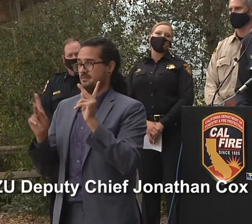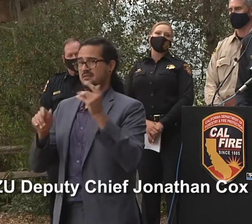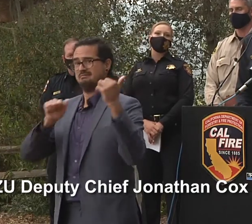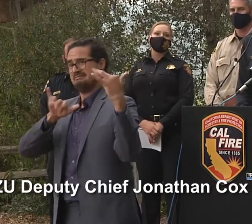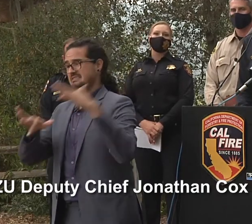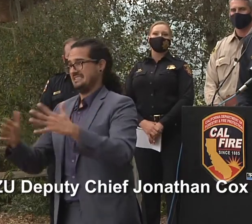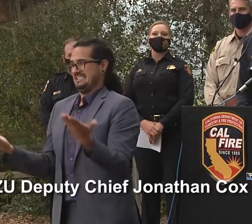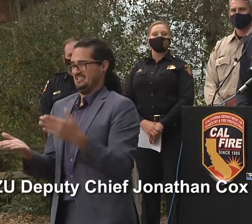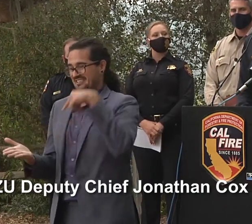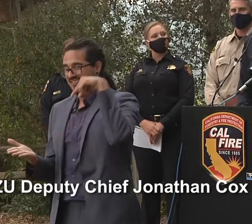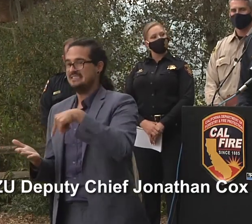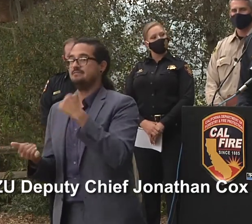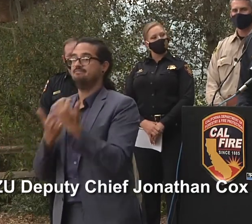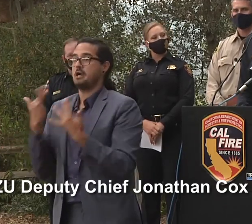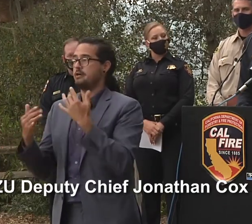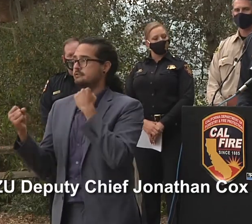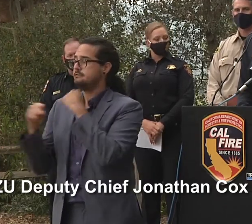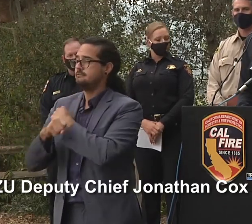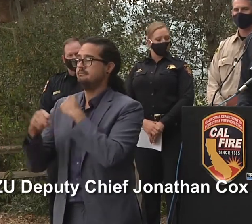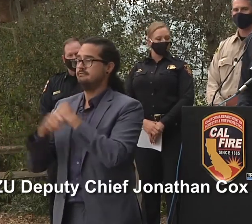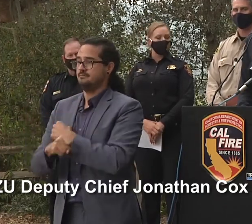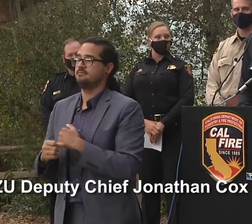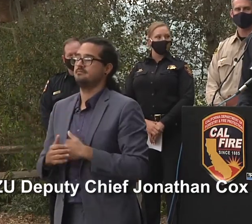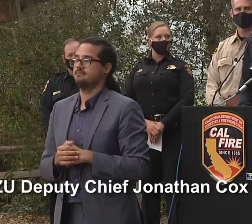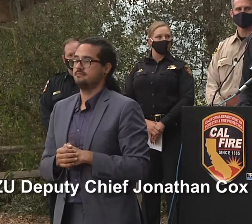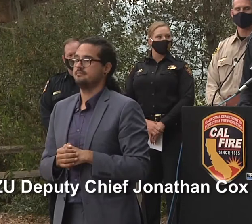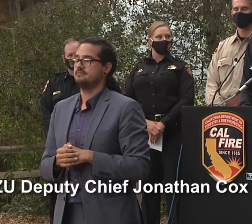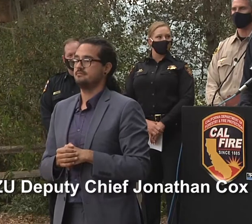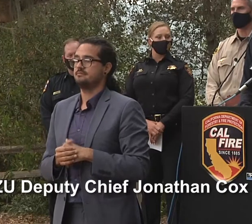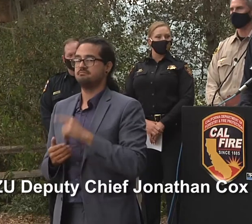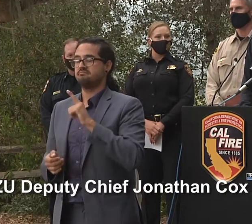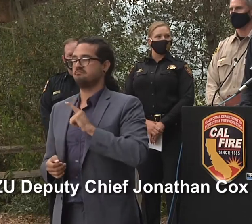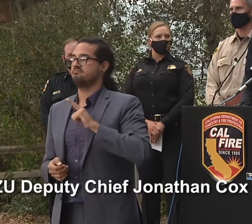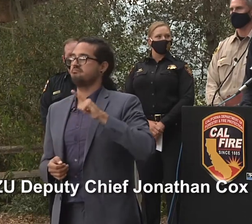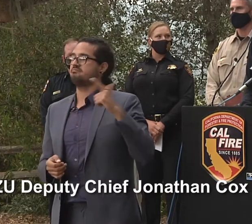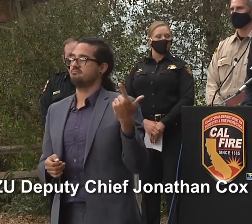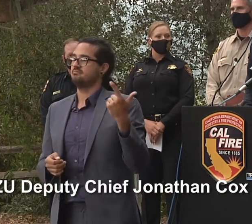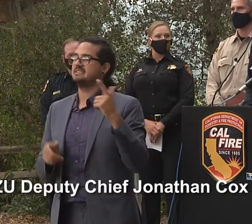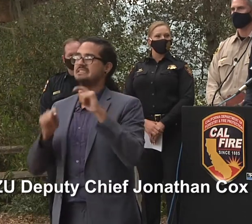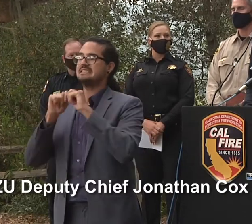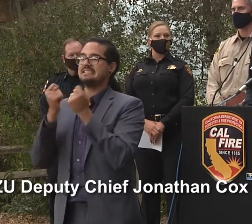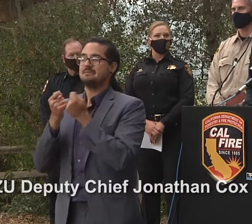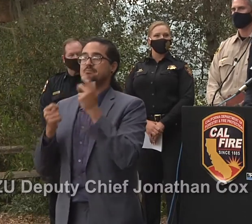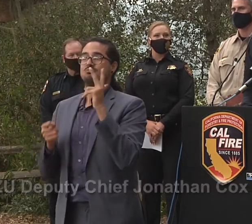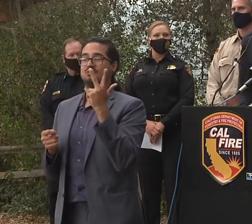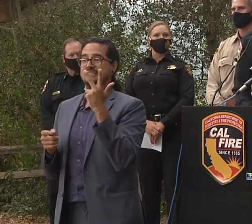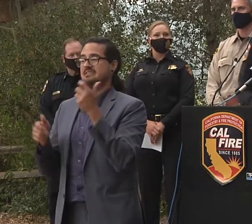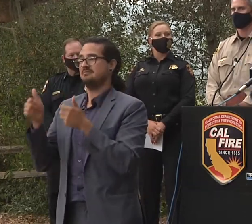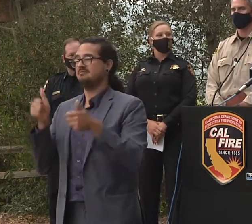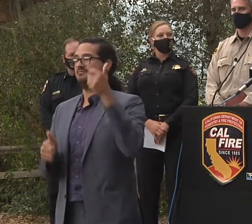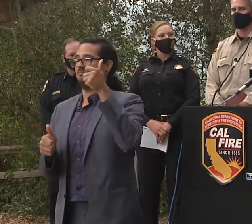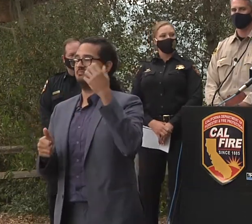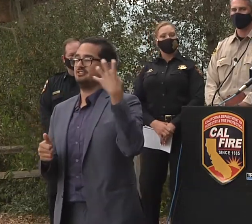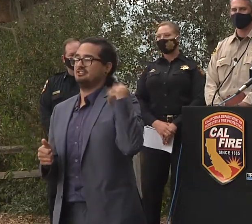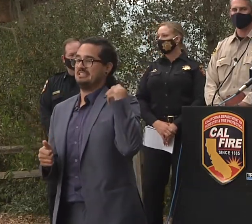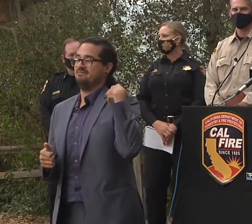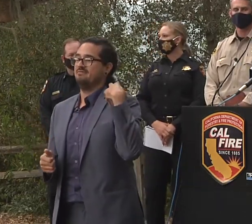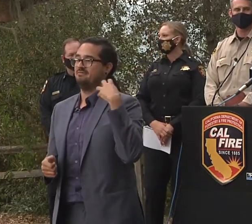off for an operational briefing from CAL FIRE Incident Management Team 3, Operations Section Chief Brenton.